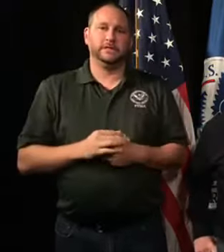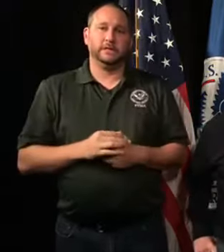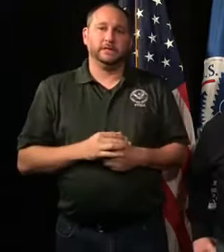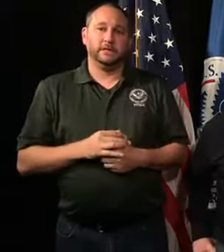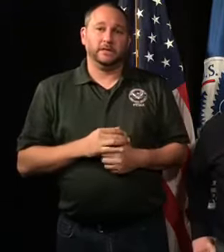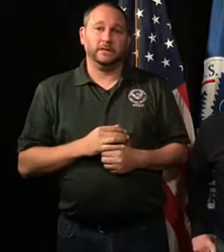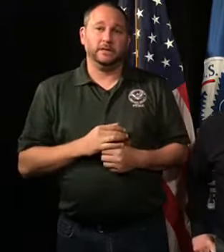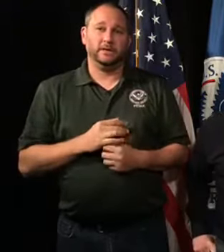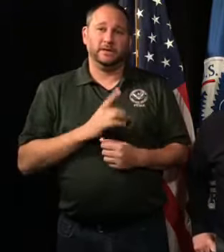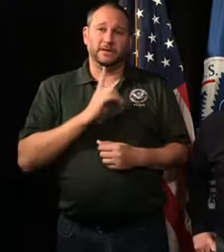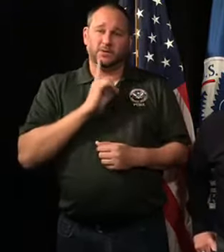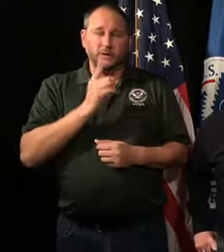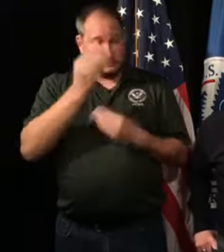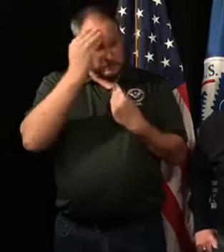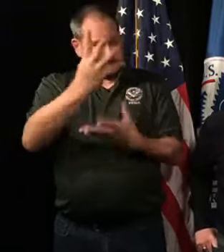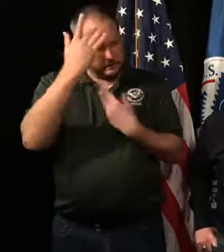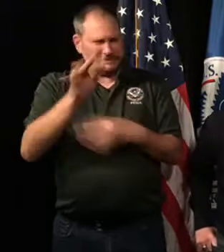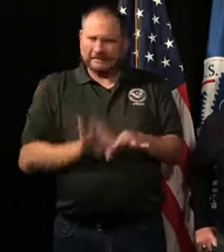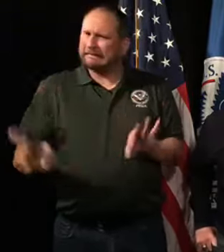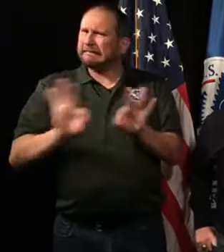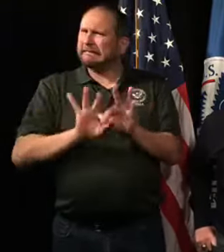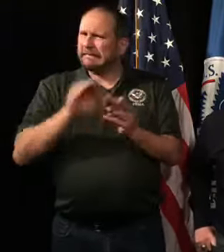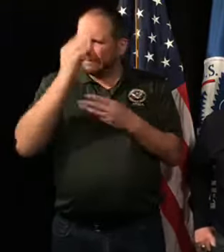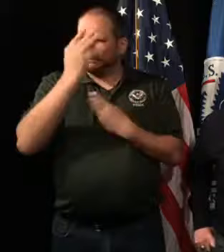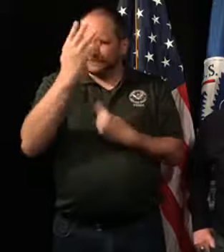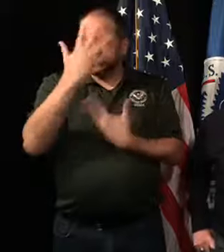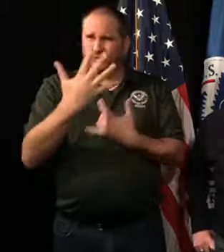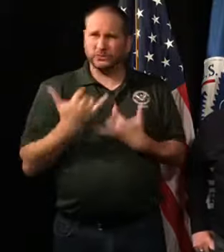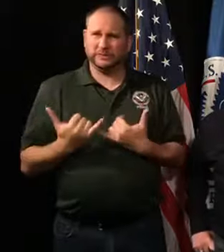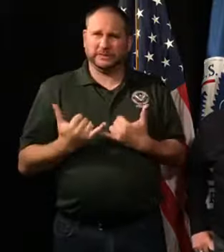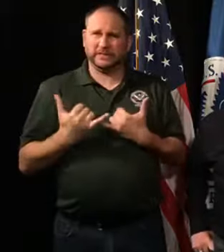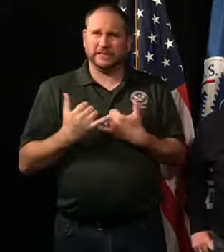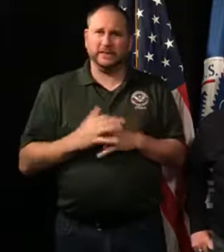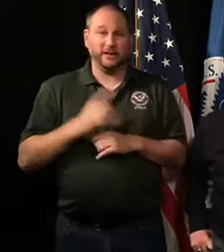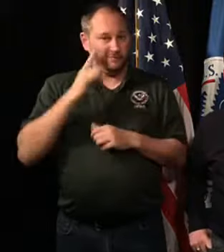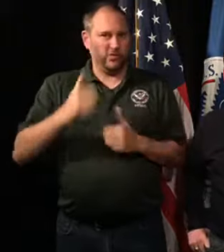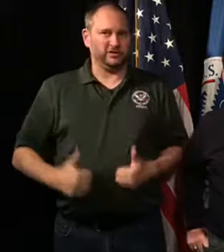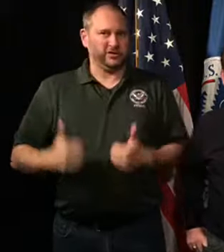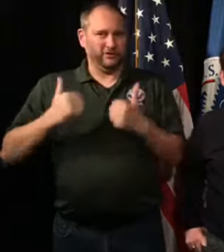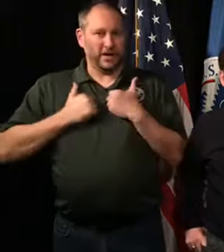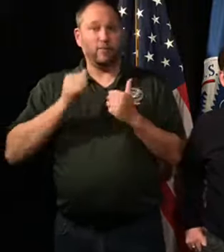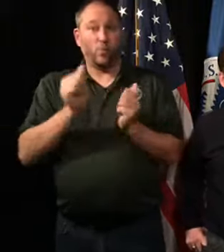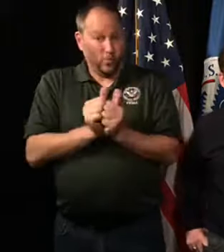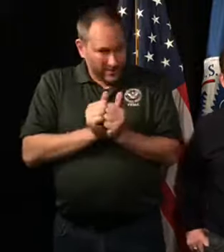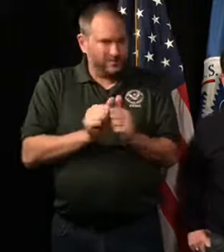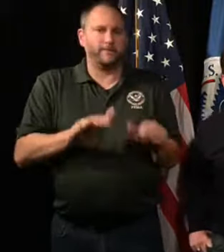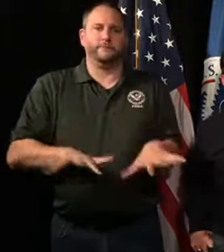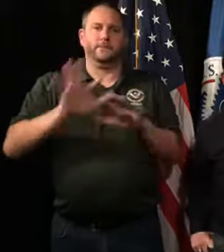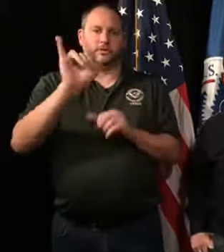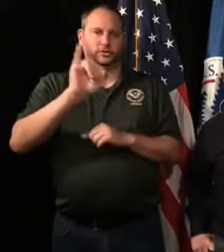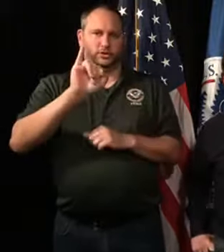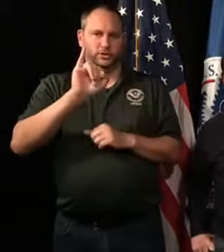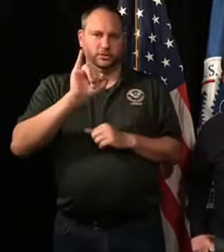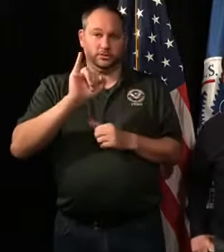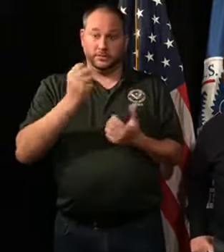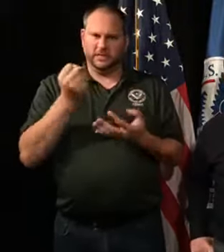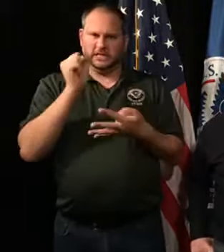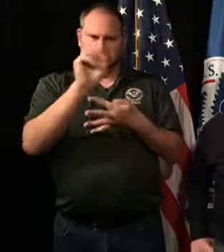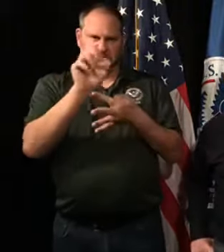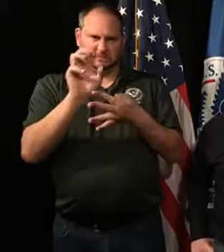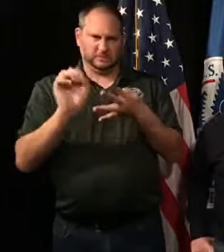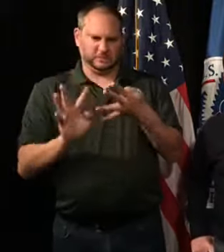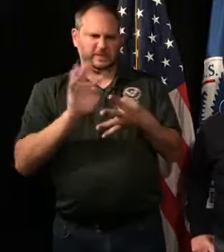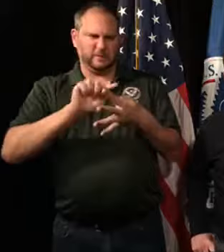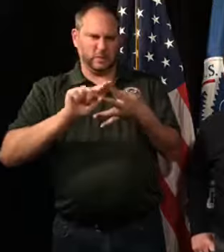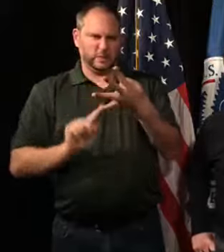messages for insured survivors, those who have flood insurance. So 4 points. Let me hit them out of the gate. We'll come back to